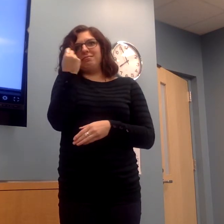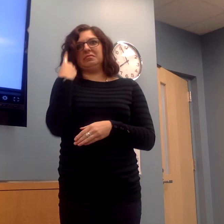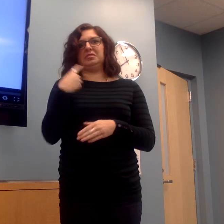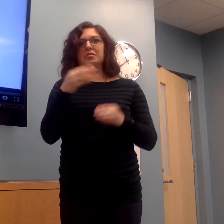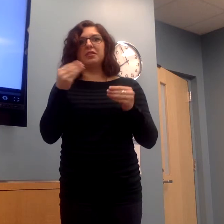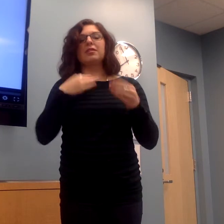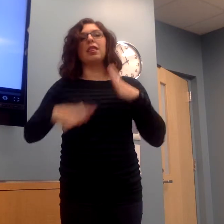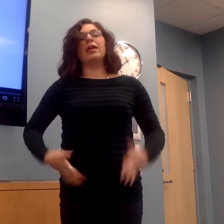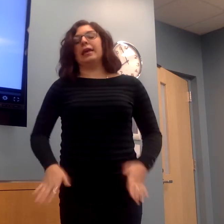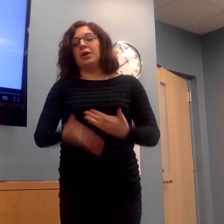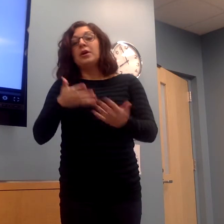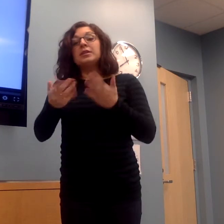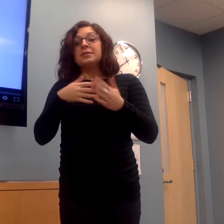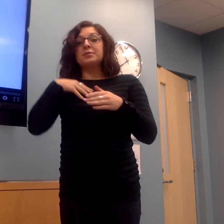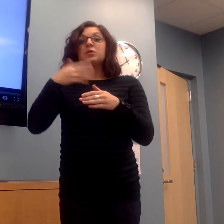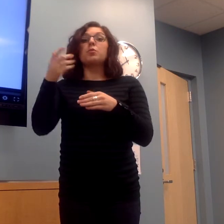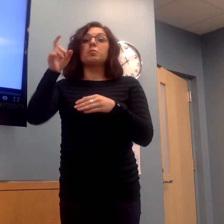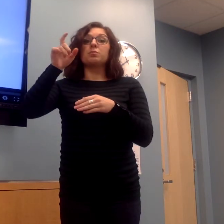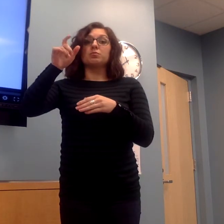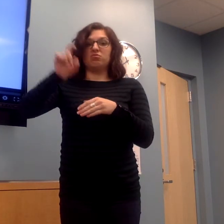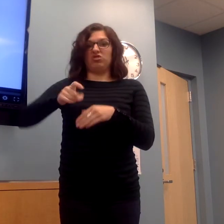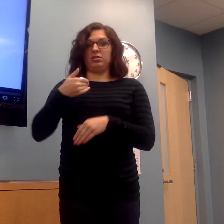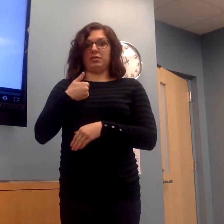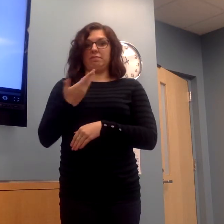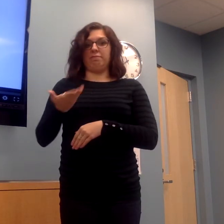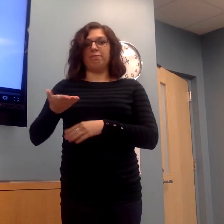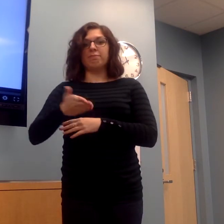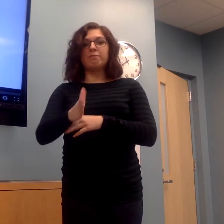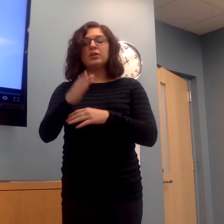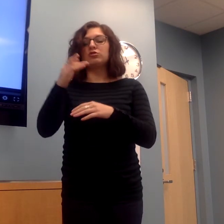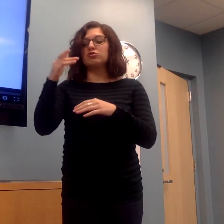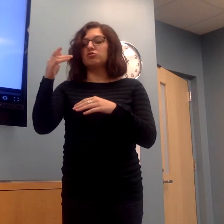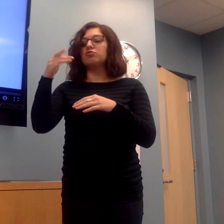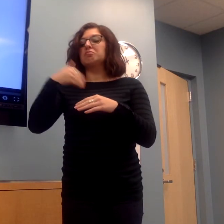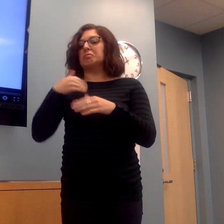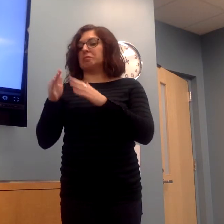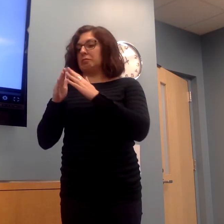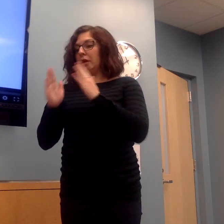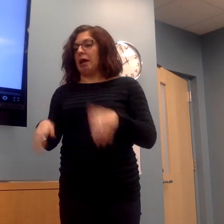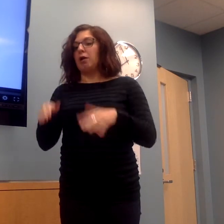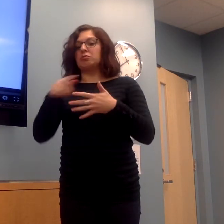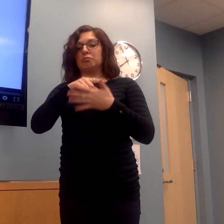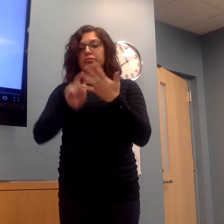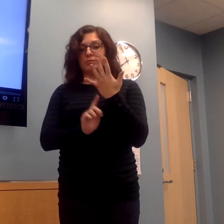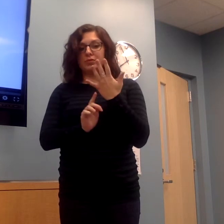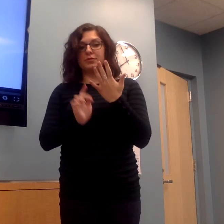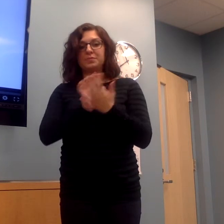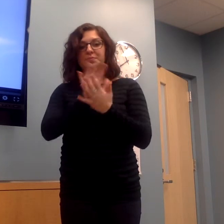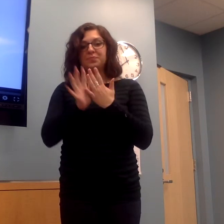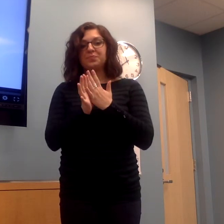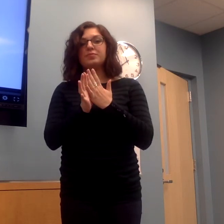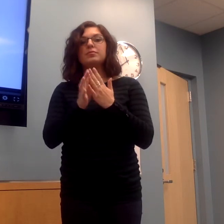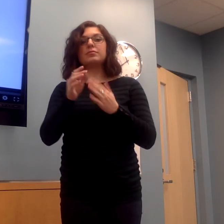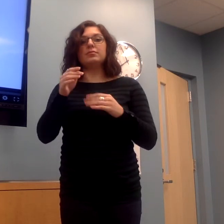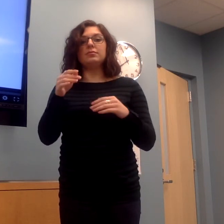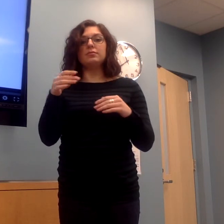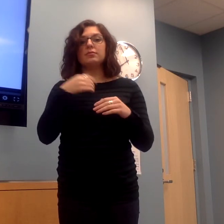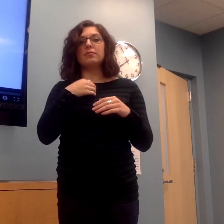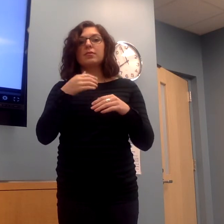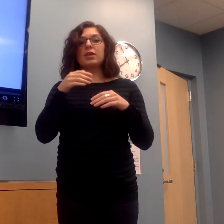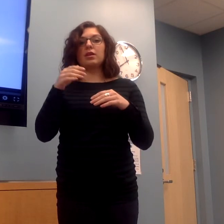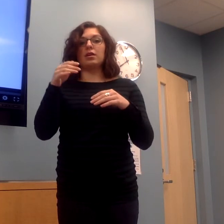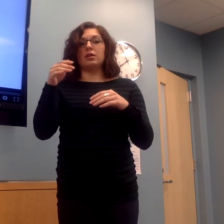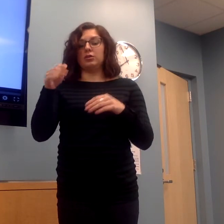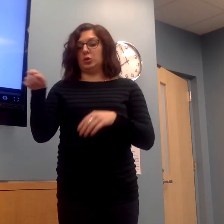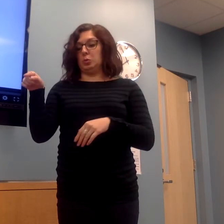lot of fish dinners, and then they'll also need to build huts for shelter. To build a single hut, framing it, adding walls, thatching the roof, Skipper